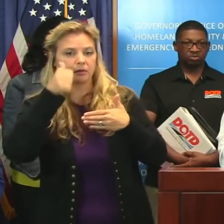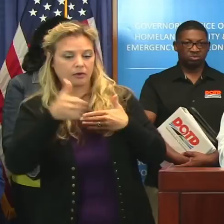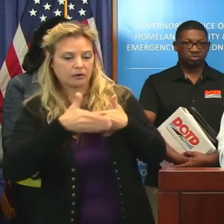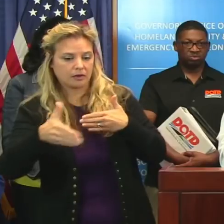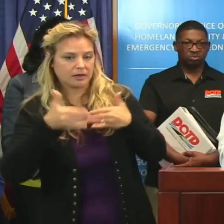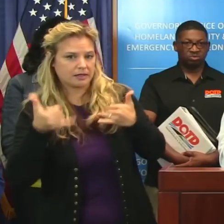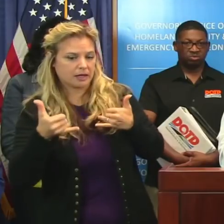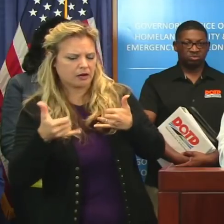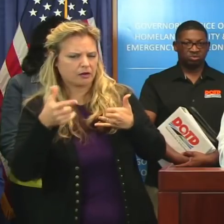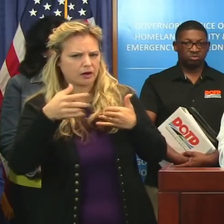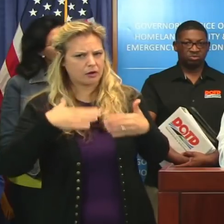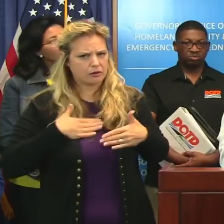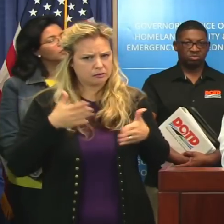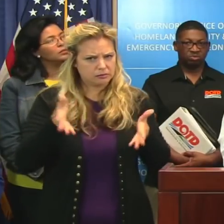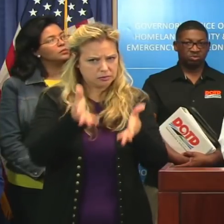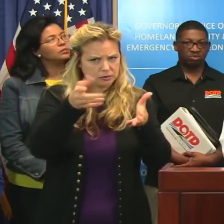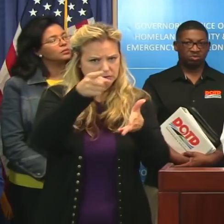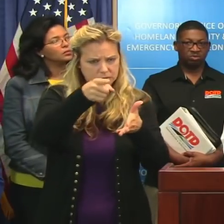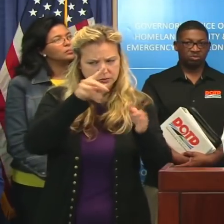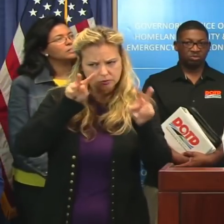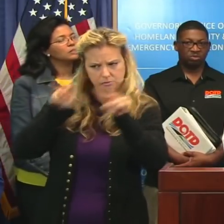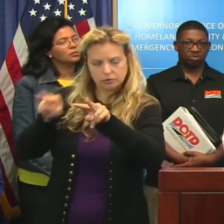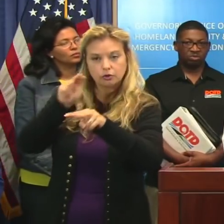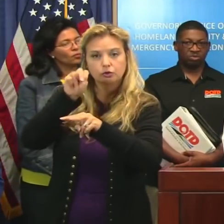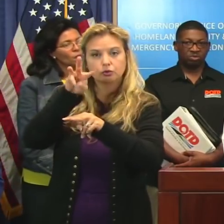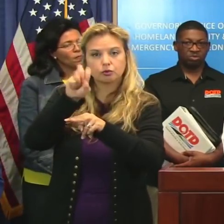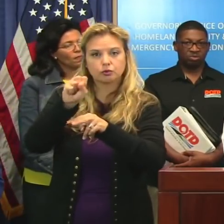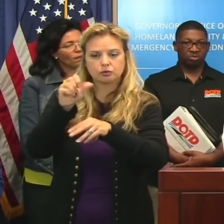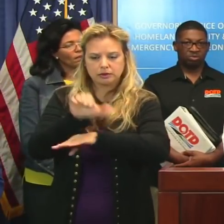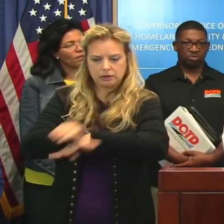pay attention to your local news throughout the night and into the morning.